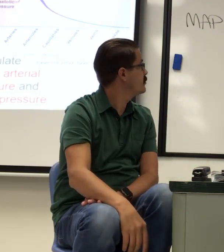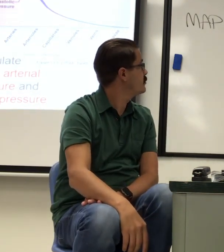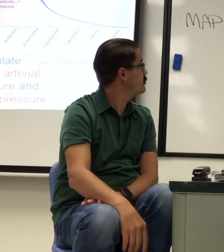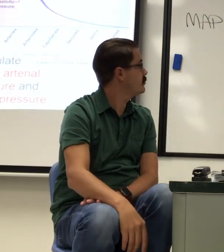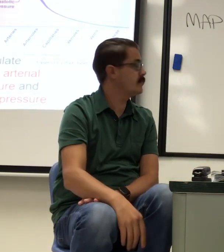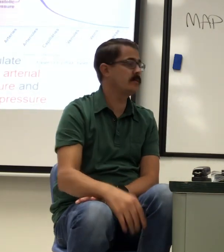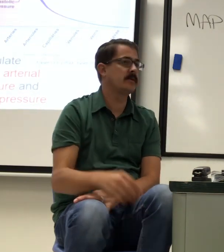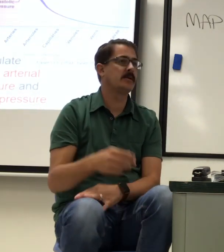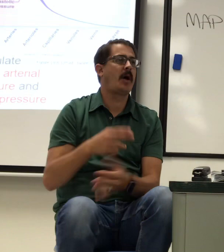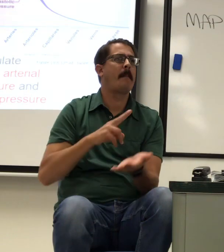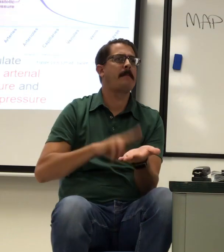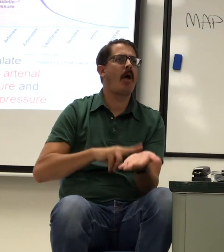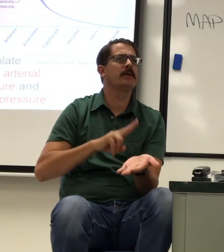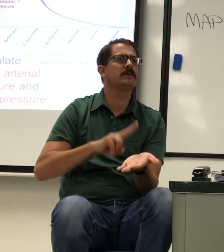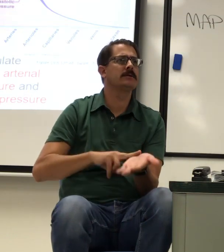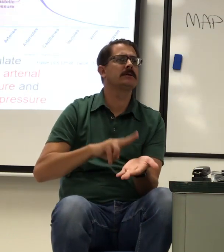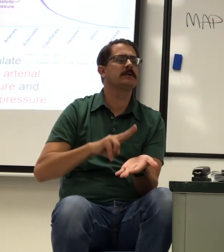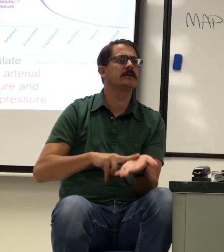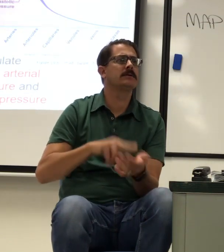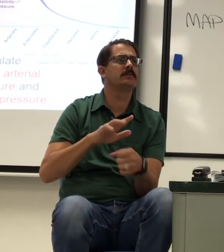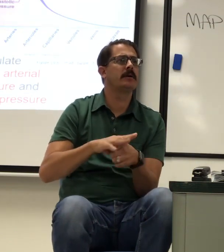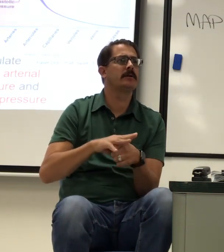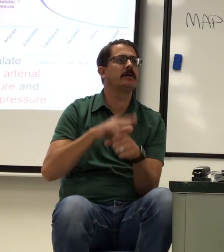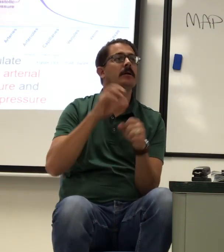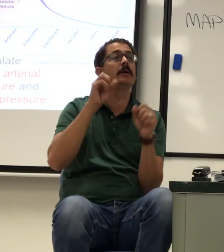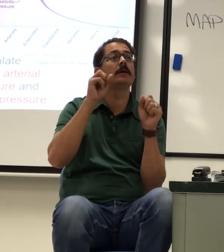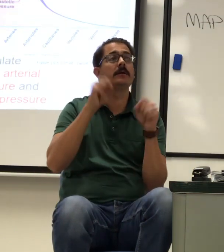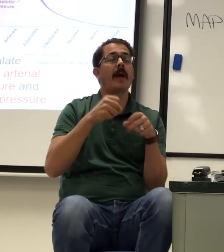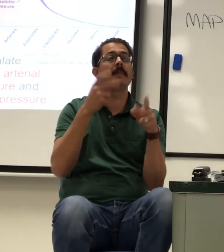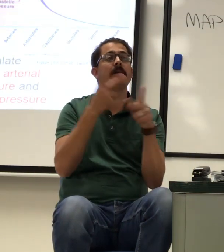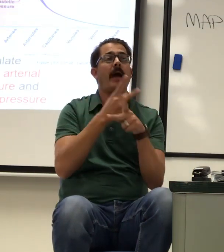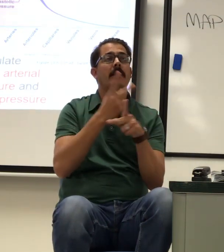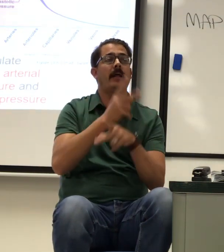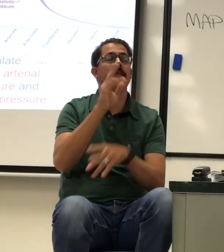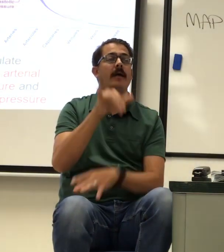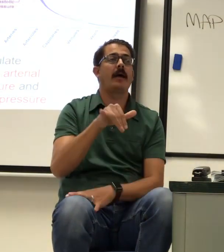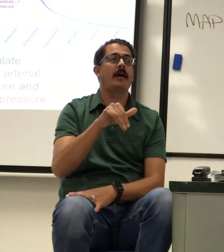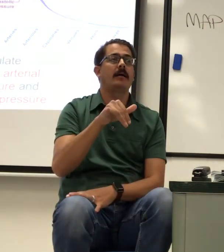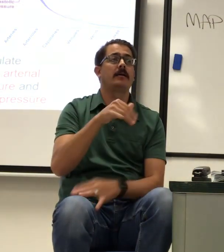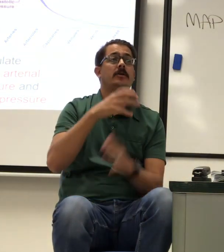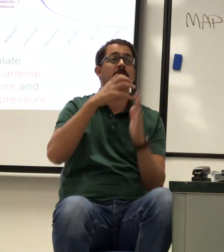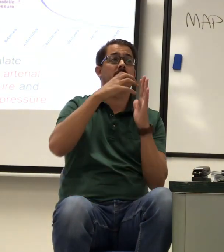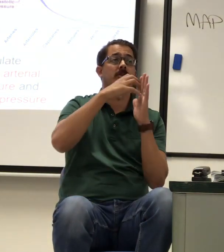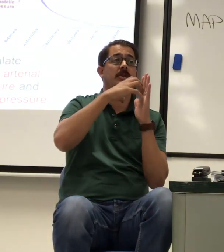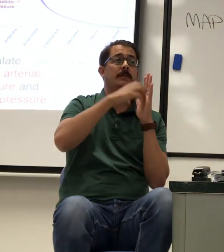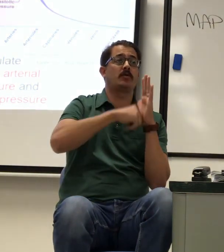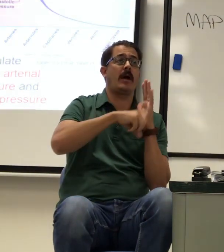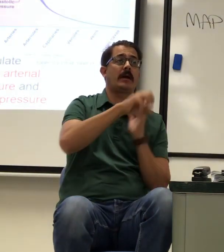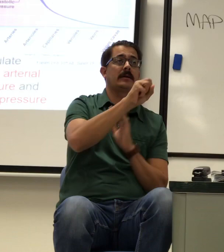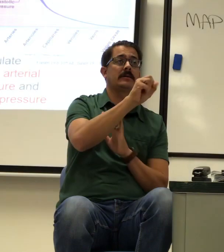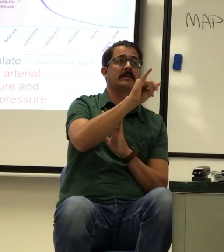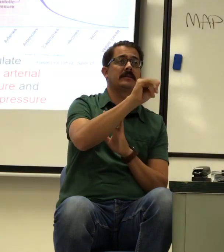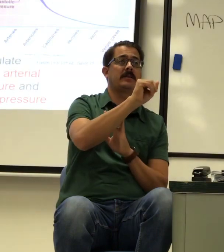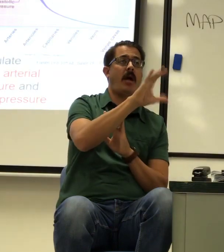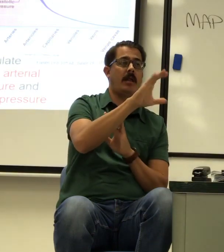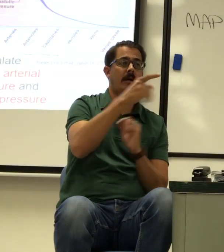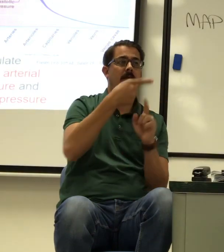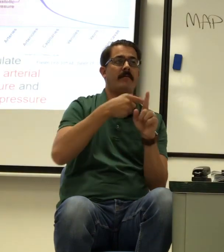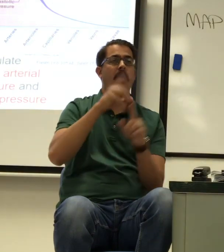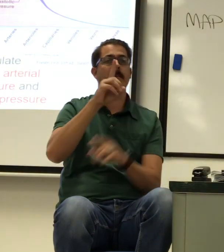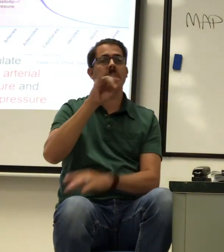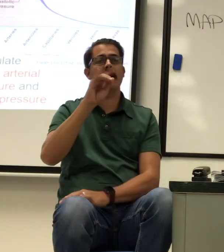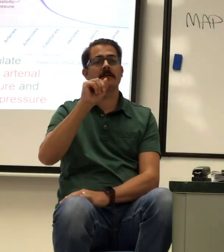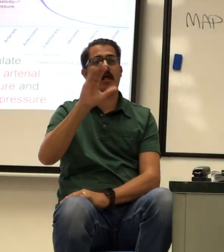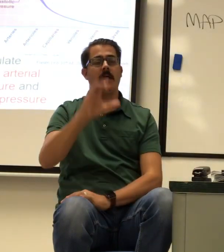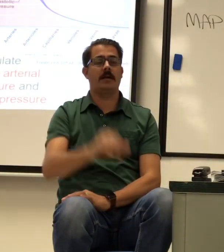Now, pulse pressure can be calculated. You just subtract the systolic from the diastolic.